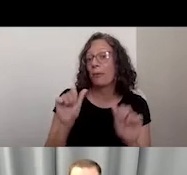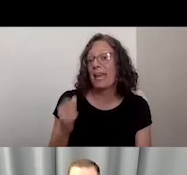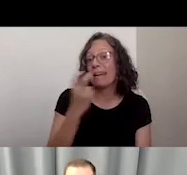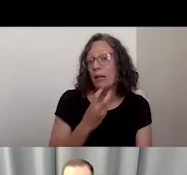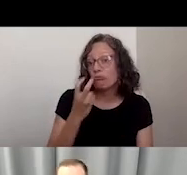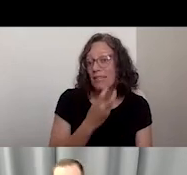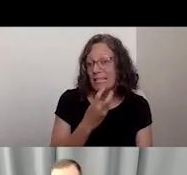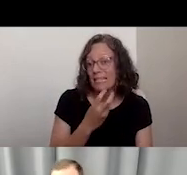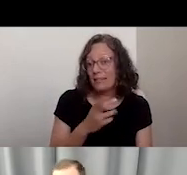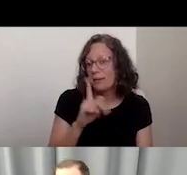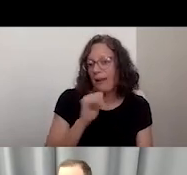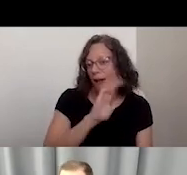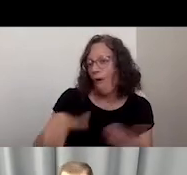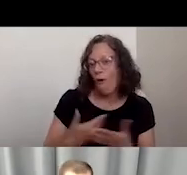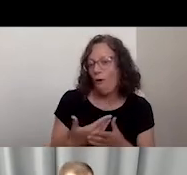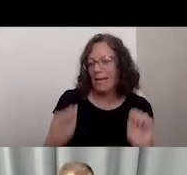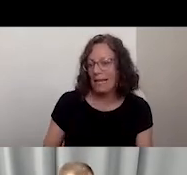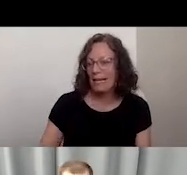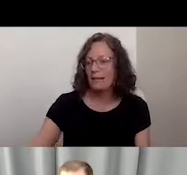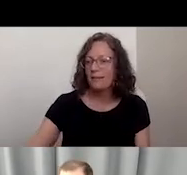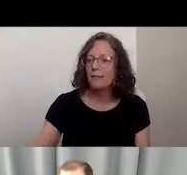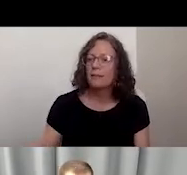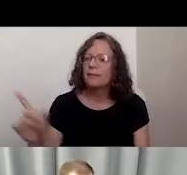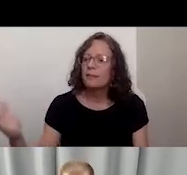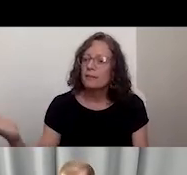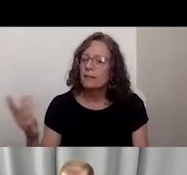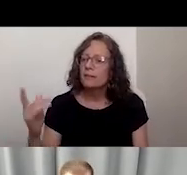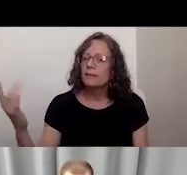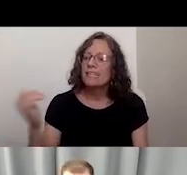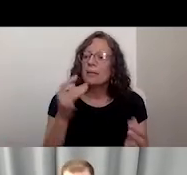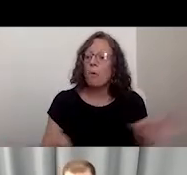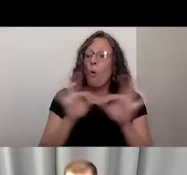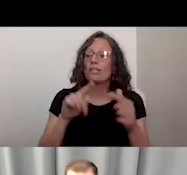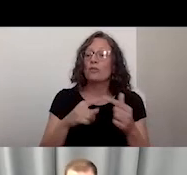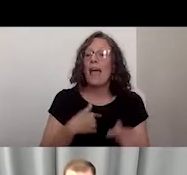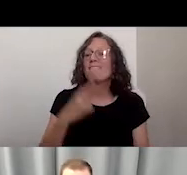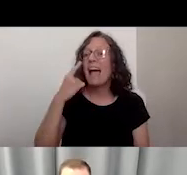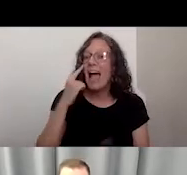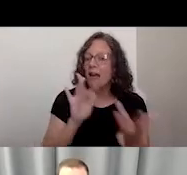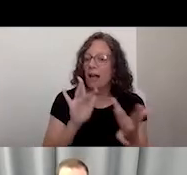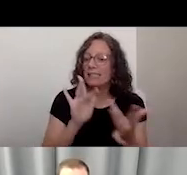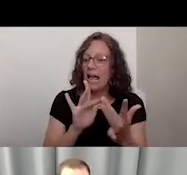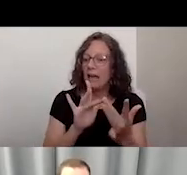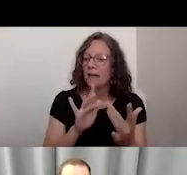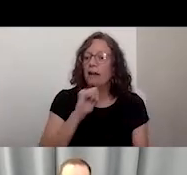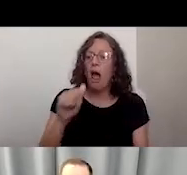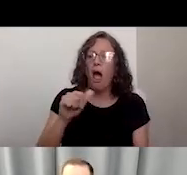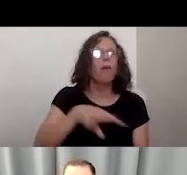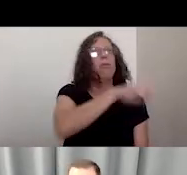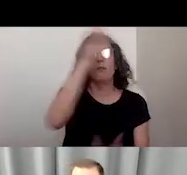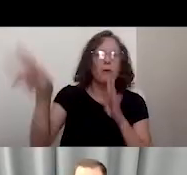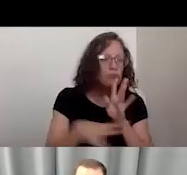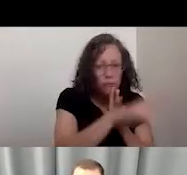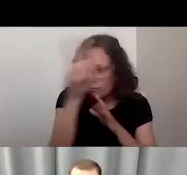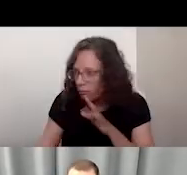notes. Some deaf people can lip read, but not all deaf people can lip read. Keep that in mind. It's